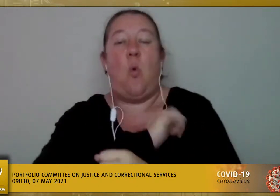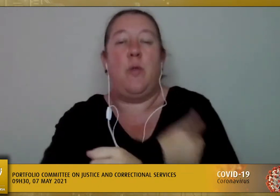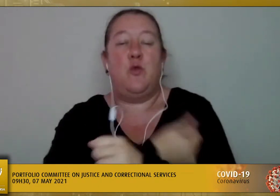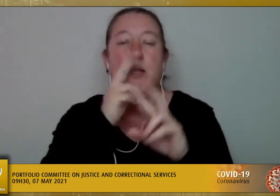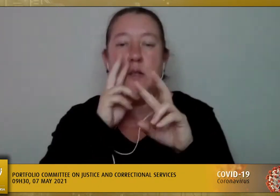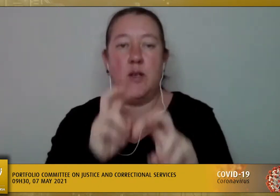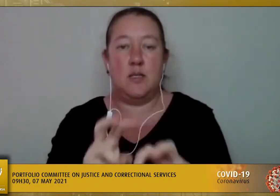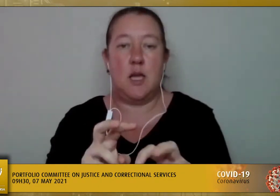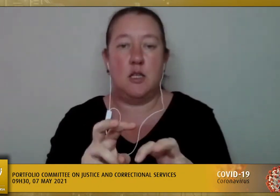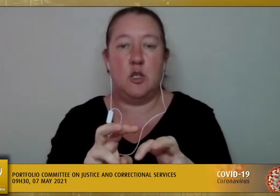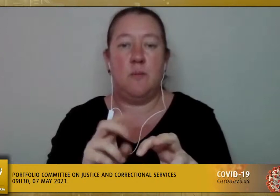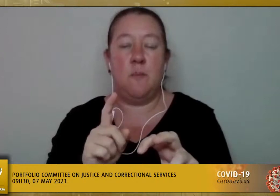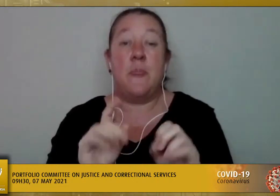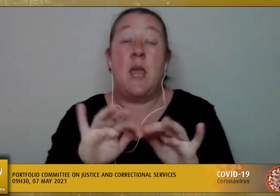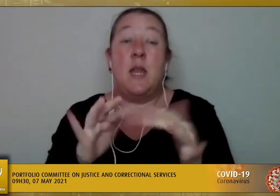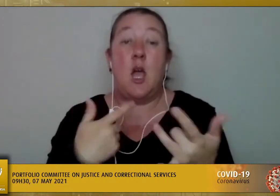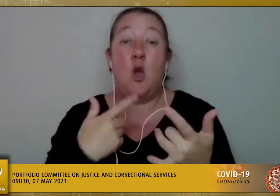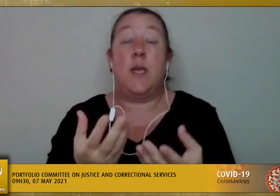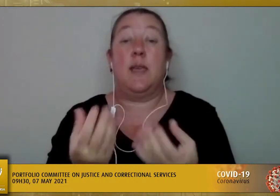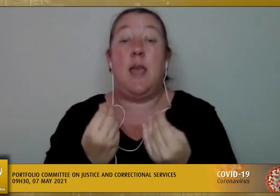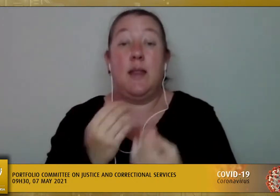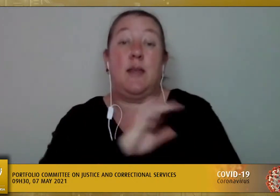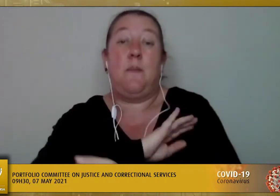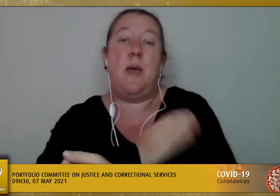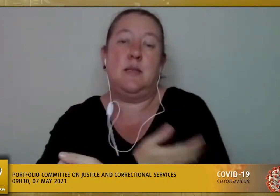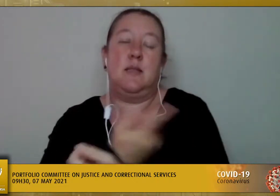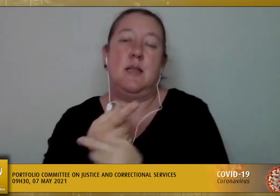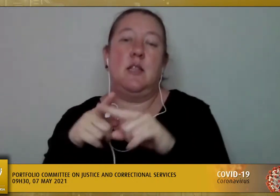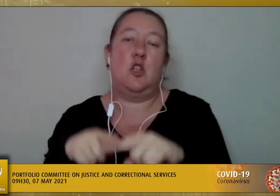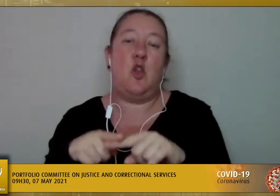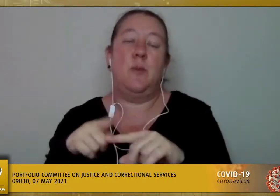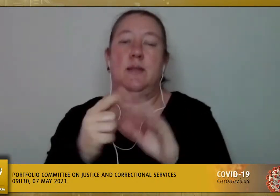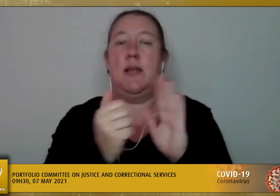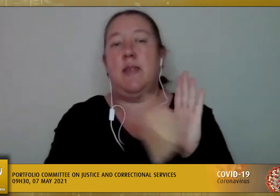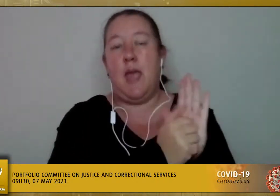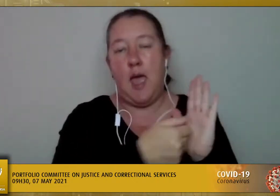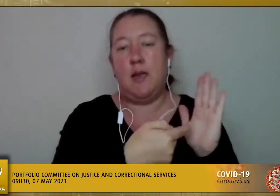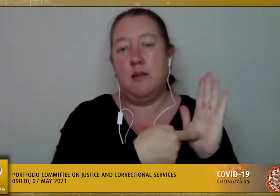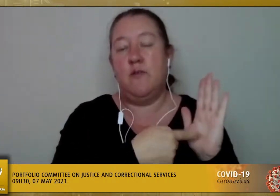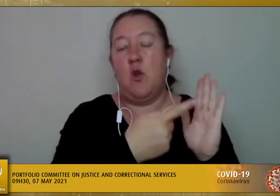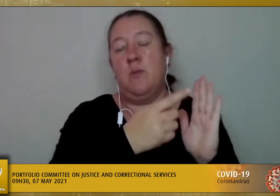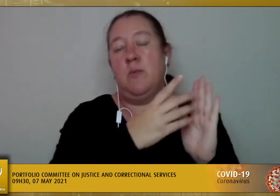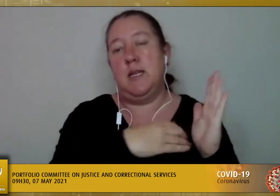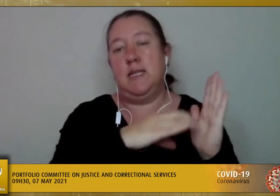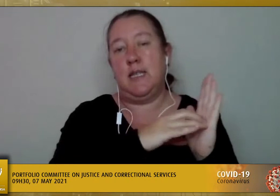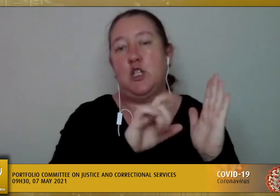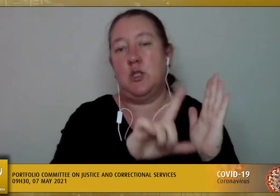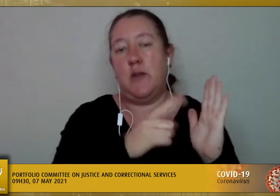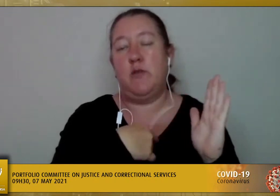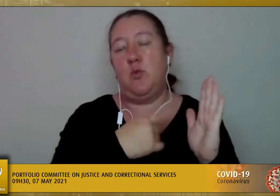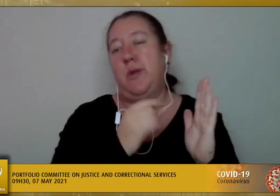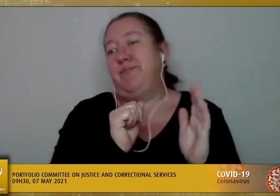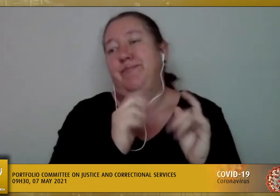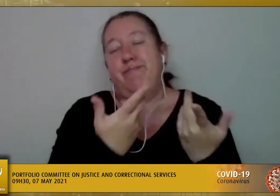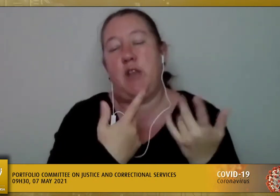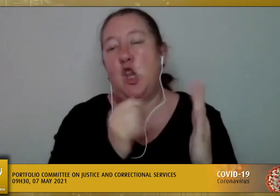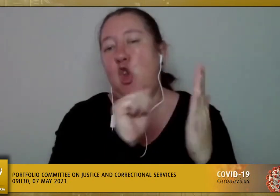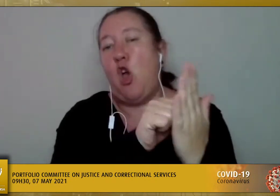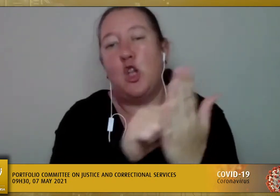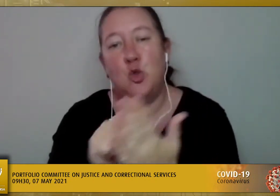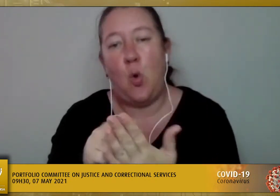and and how we get capacity is determined in the act by section seven we go and knock on doors for